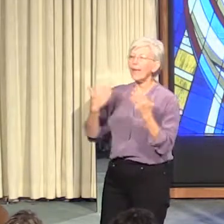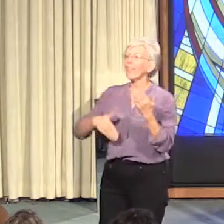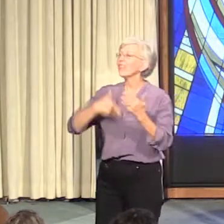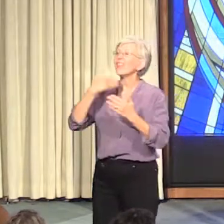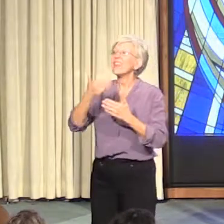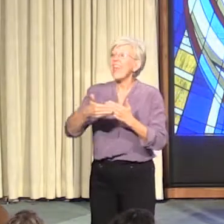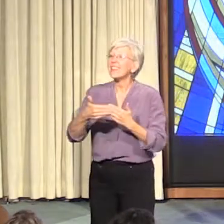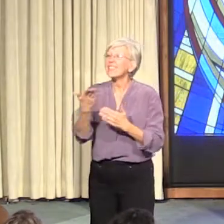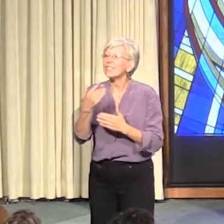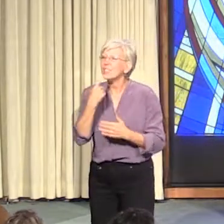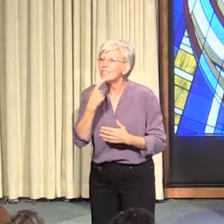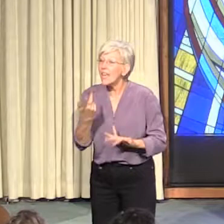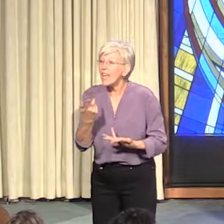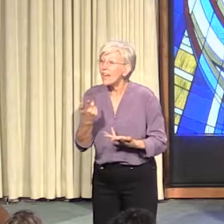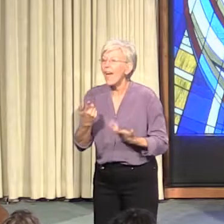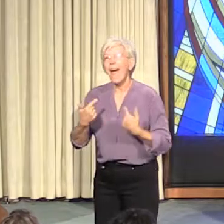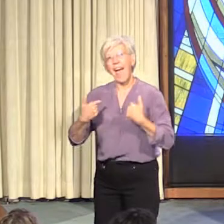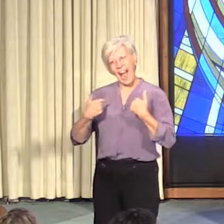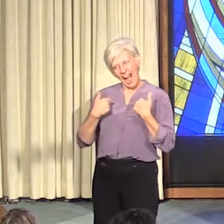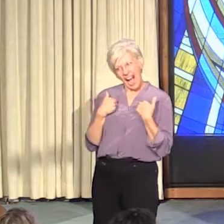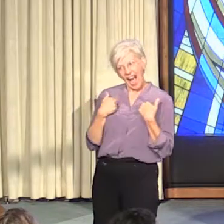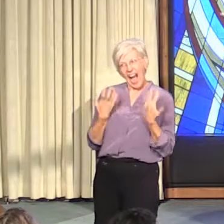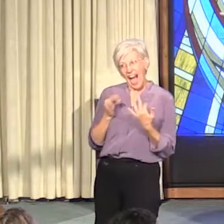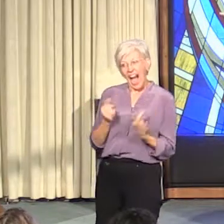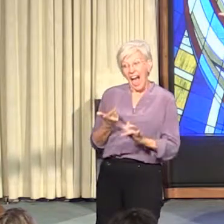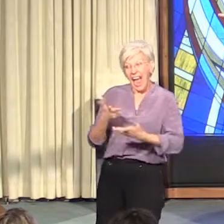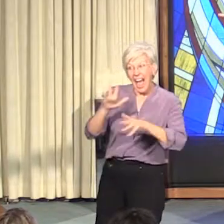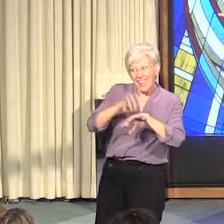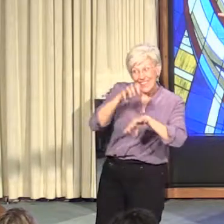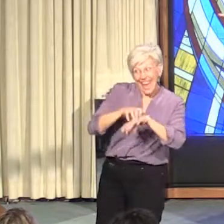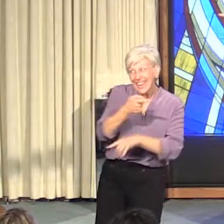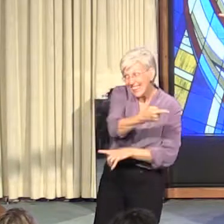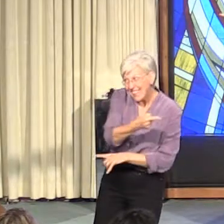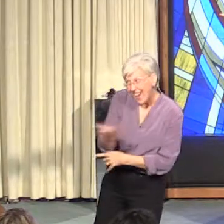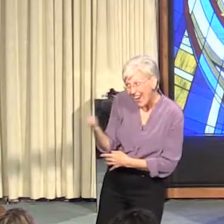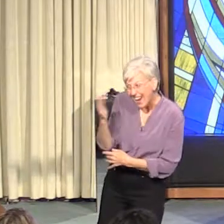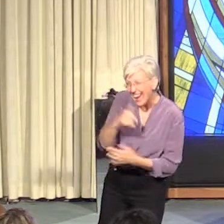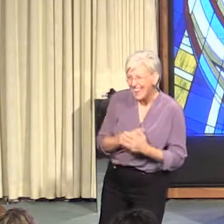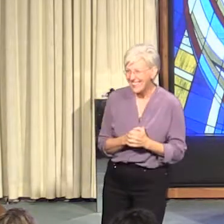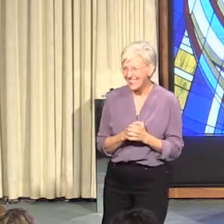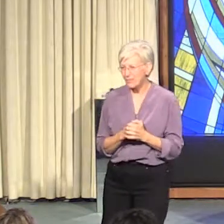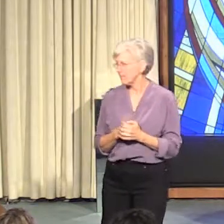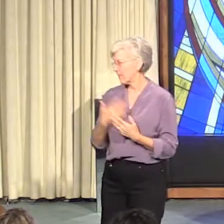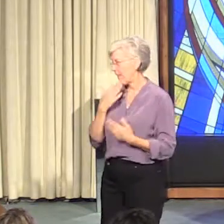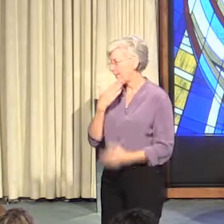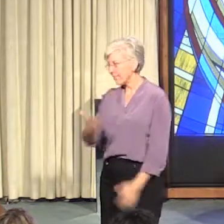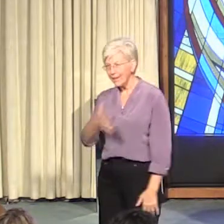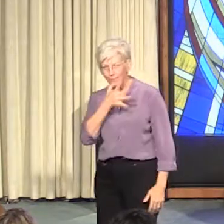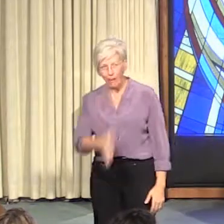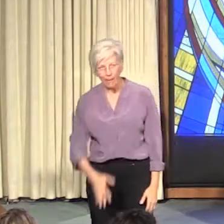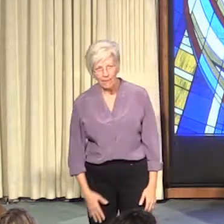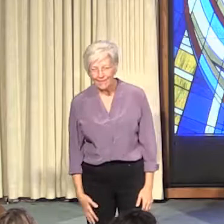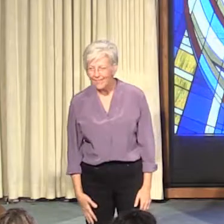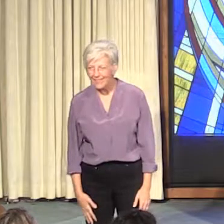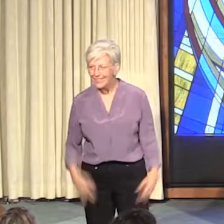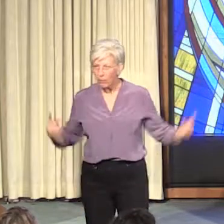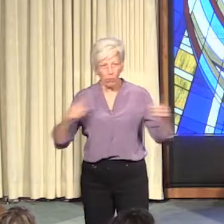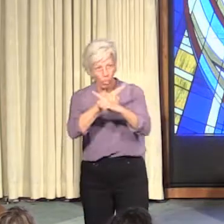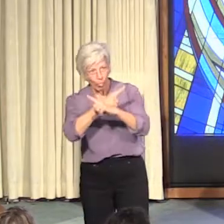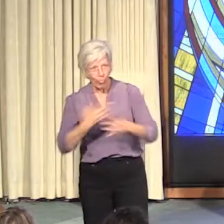thing out of her mouth is, I've got a Texas sheet cake on the counter in there. Thanks, Mom. Mixed message,